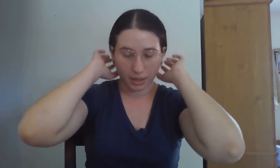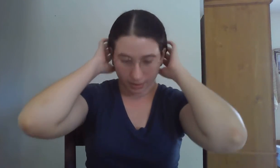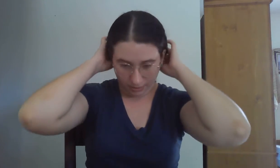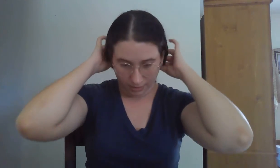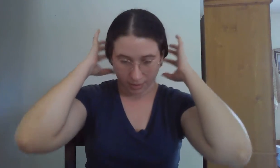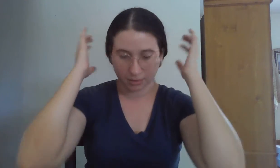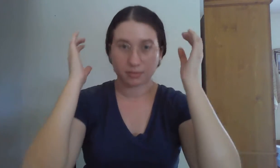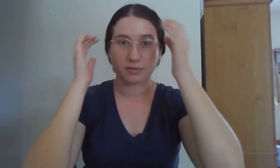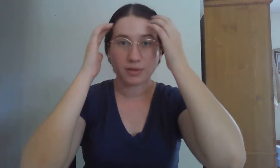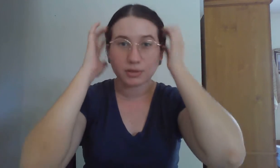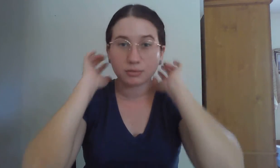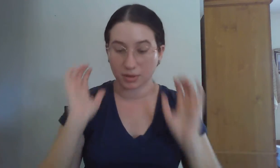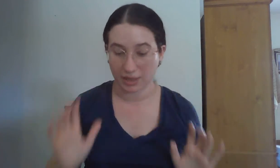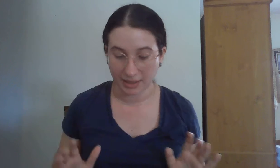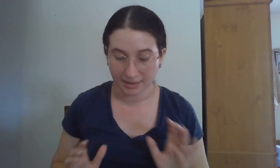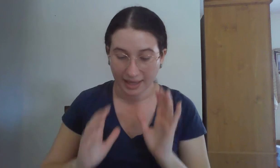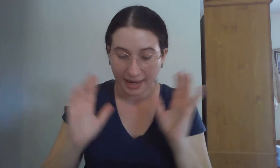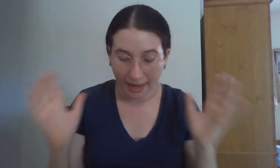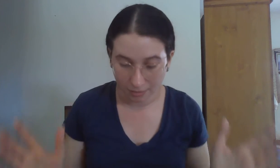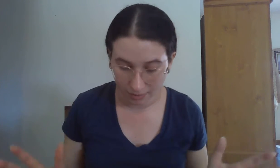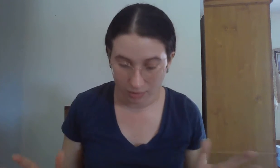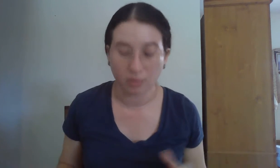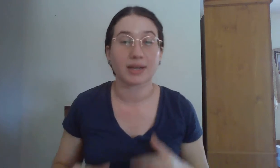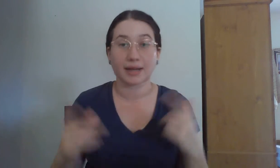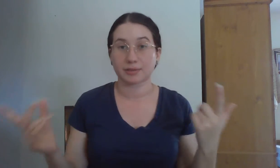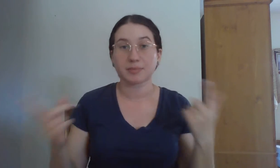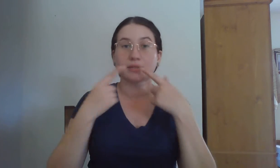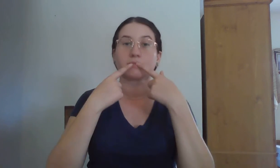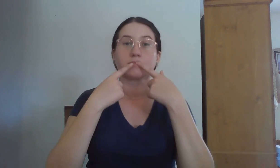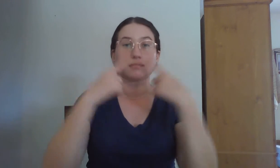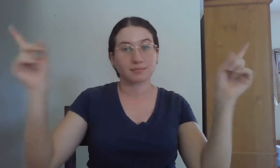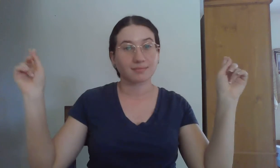Okay, so the first word is announce or announcement.